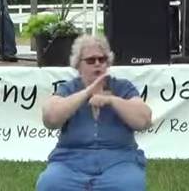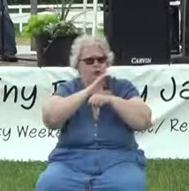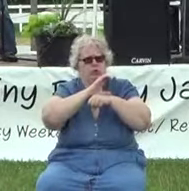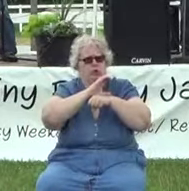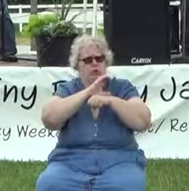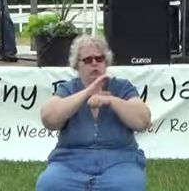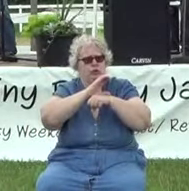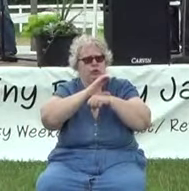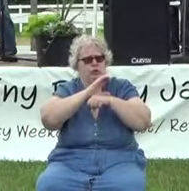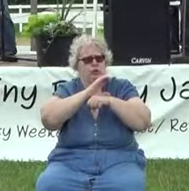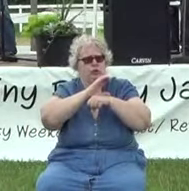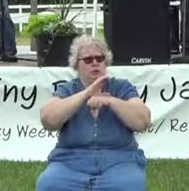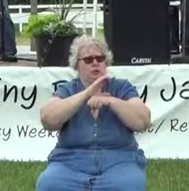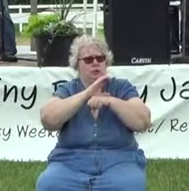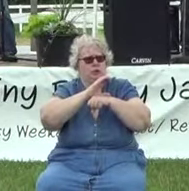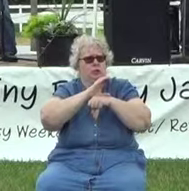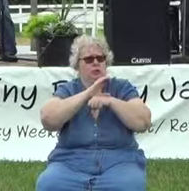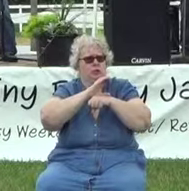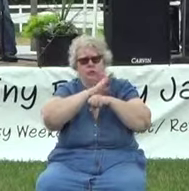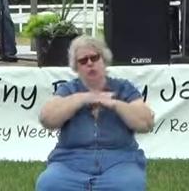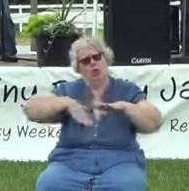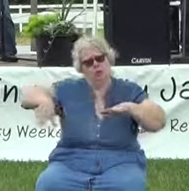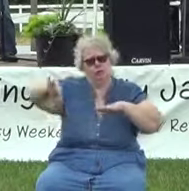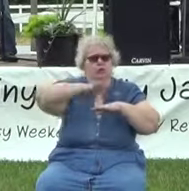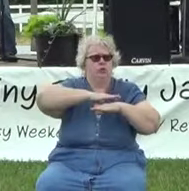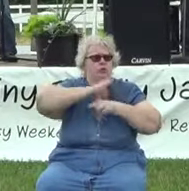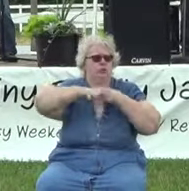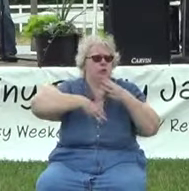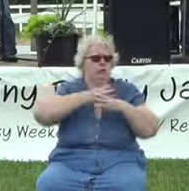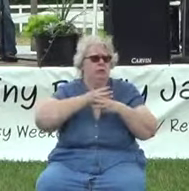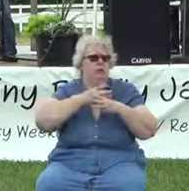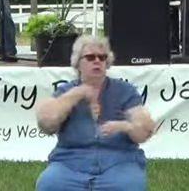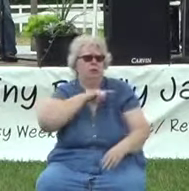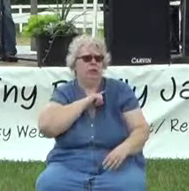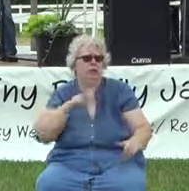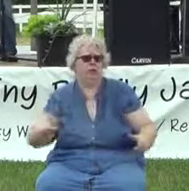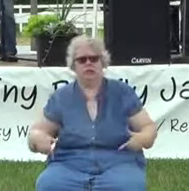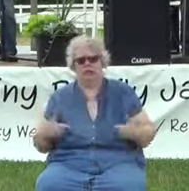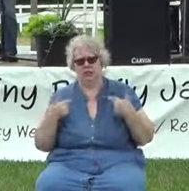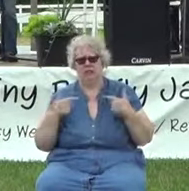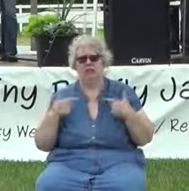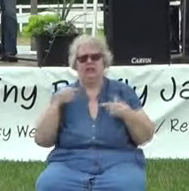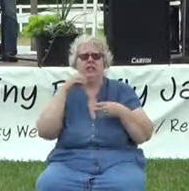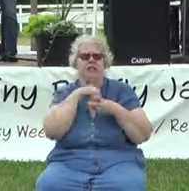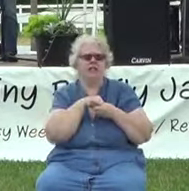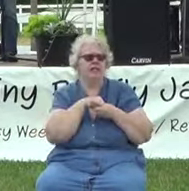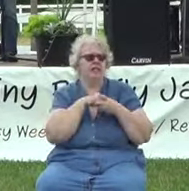in a society, a culture where there might be something better, and we won't commit, we won't devote